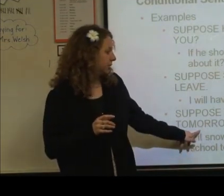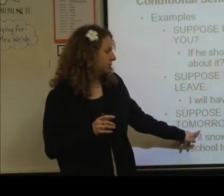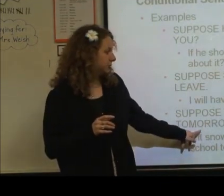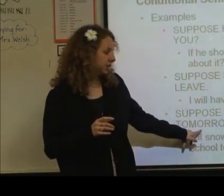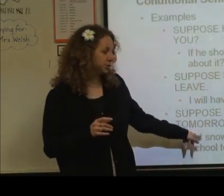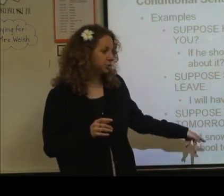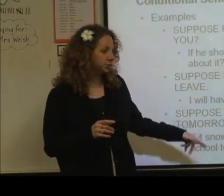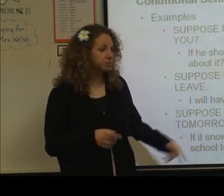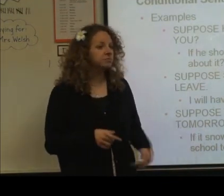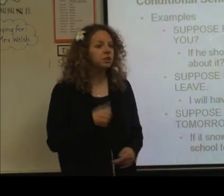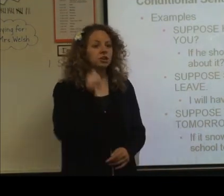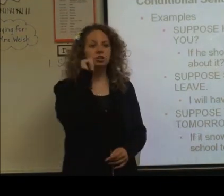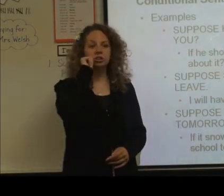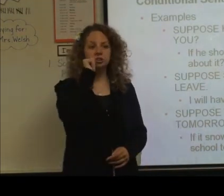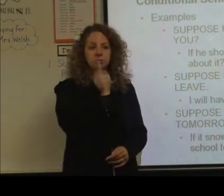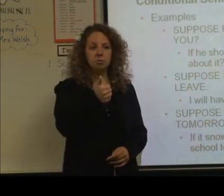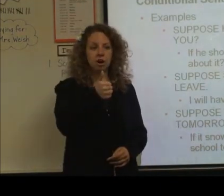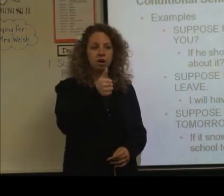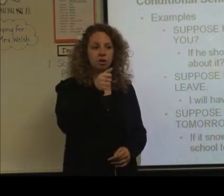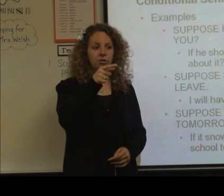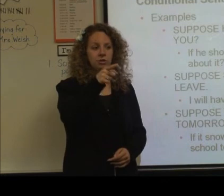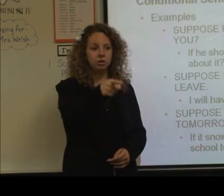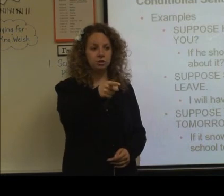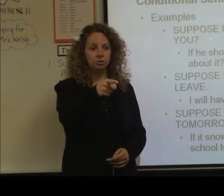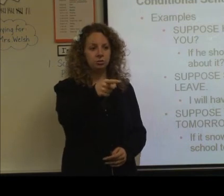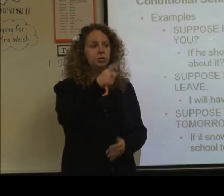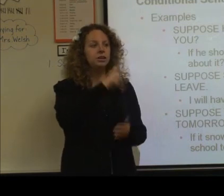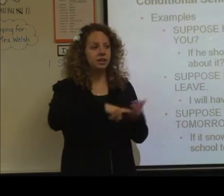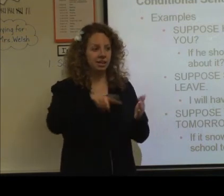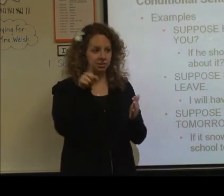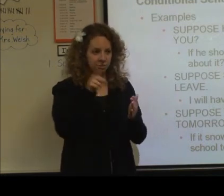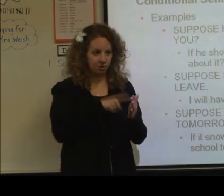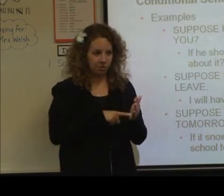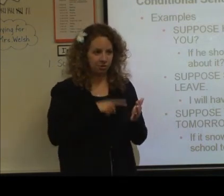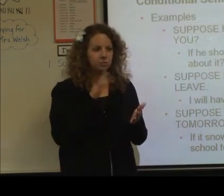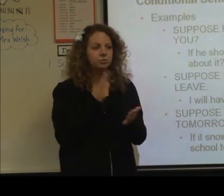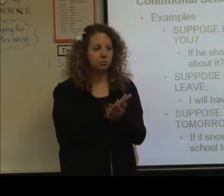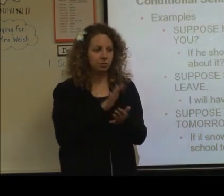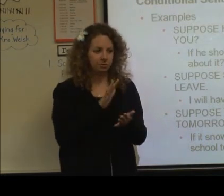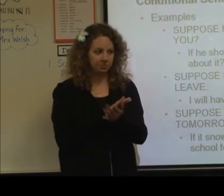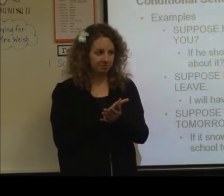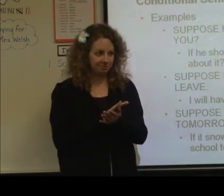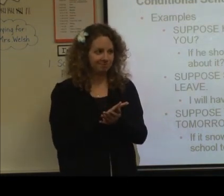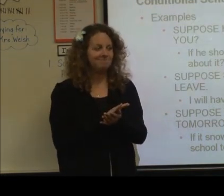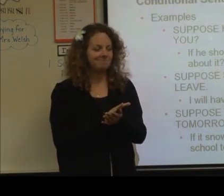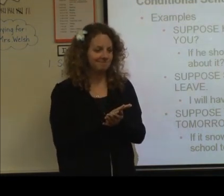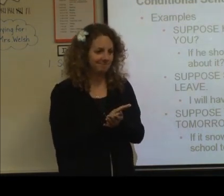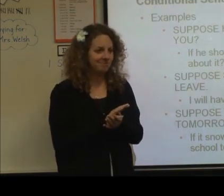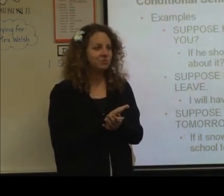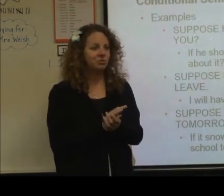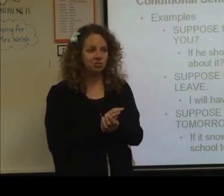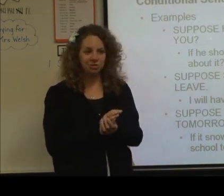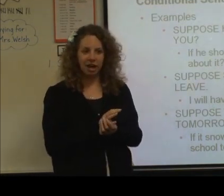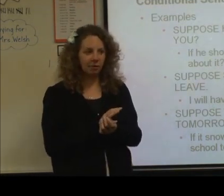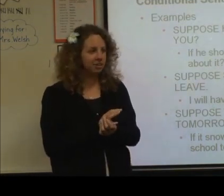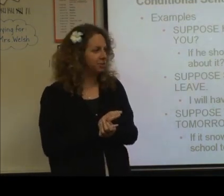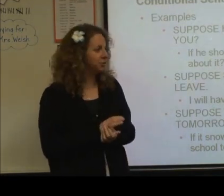Tomorrow you cancel school. Tomorrow you cancel school. So you can do it that way too. You